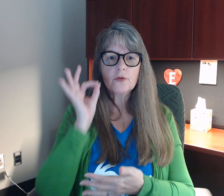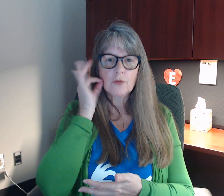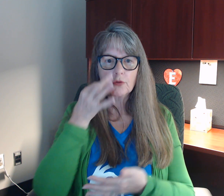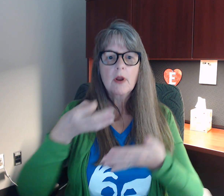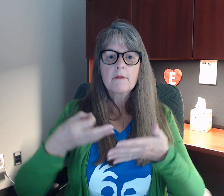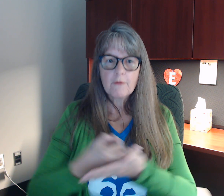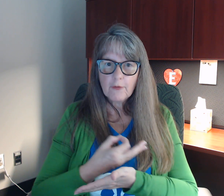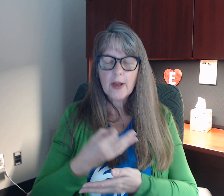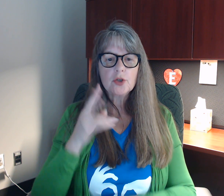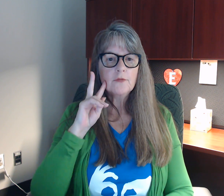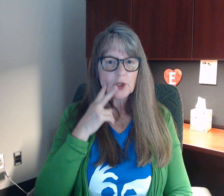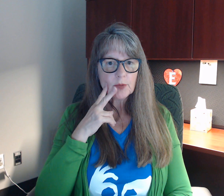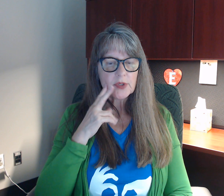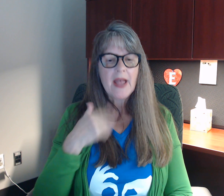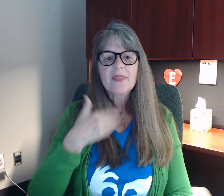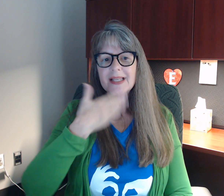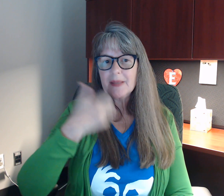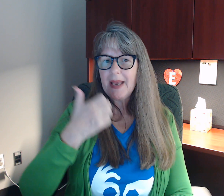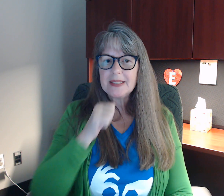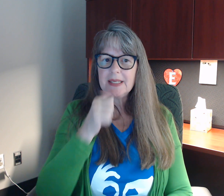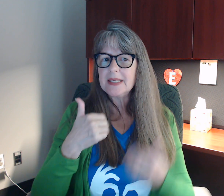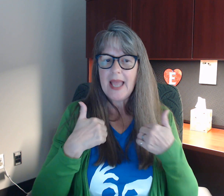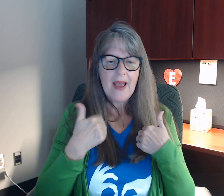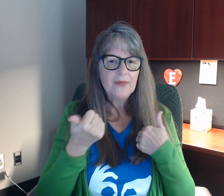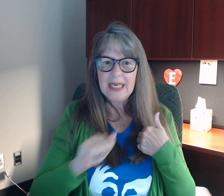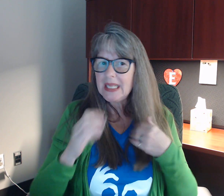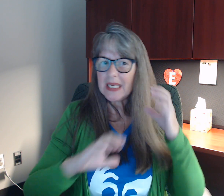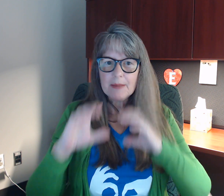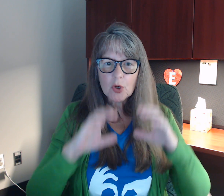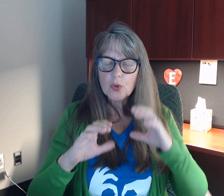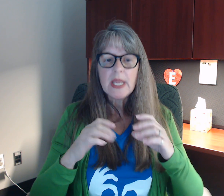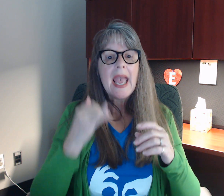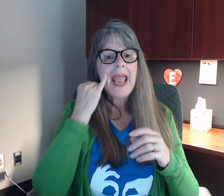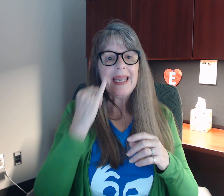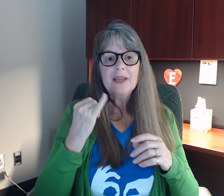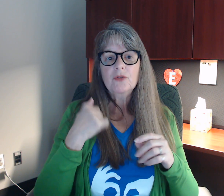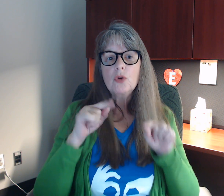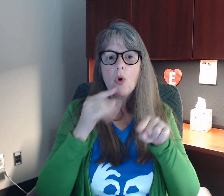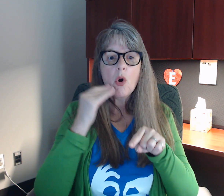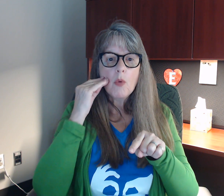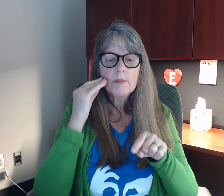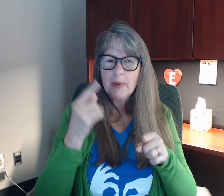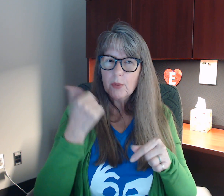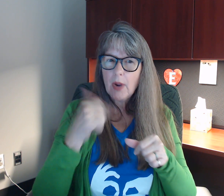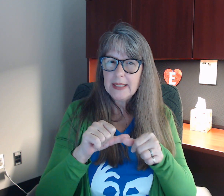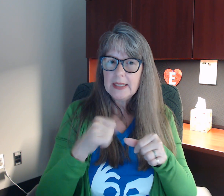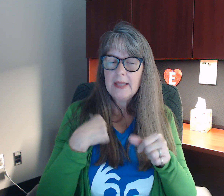fruit, fresh vegetables. That's the best. It doesn't have any chemicals. And if you go home, remember I did that